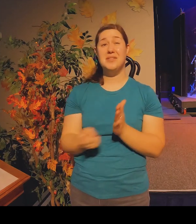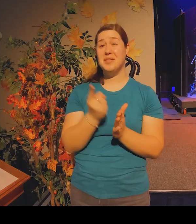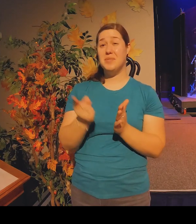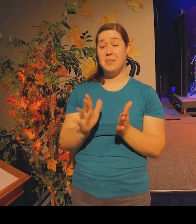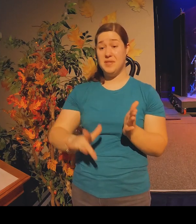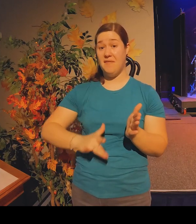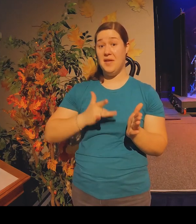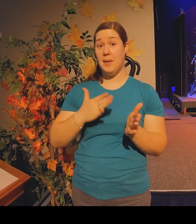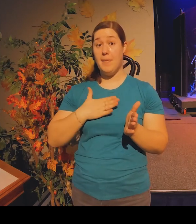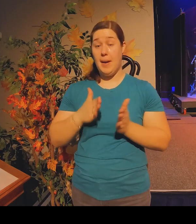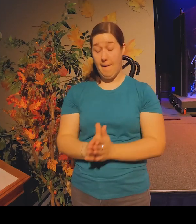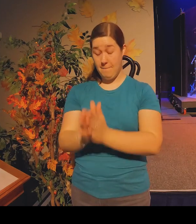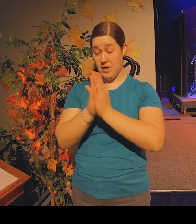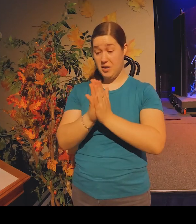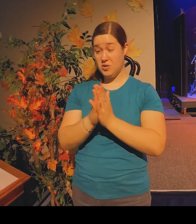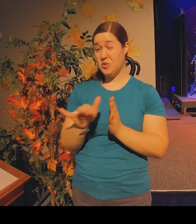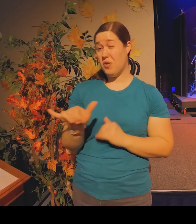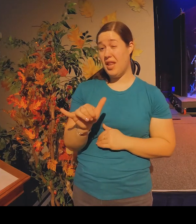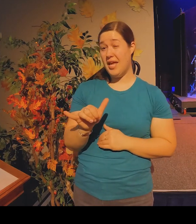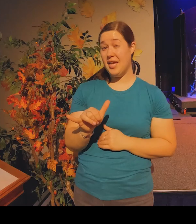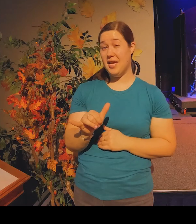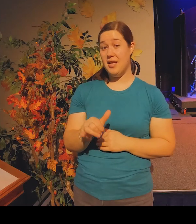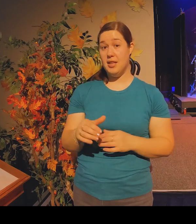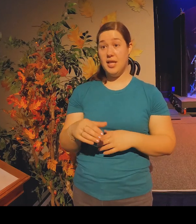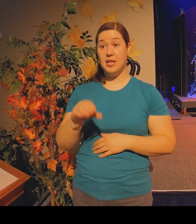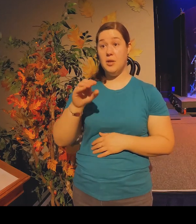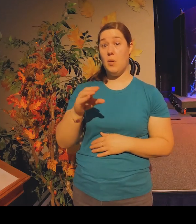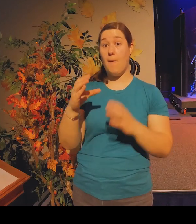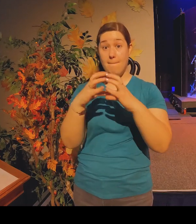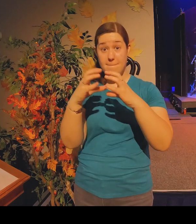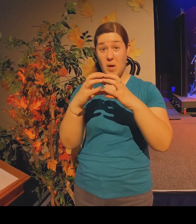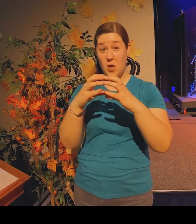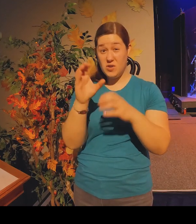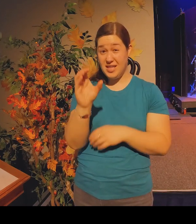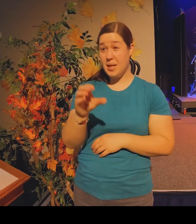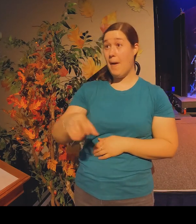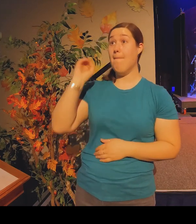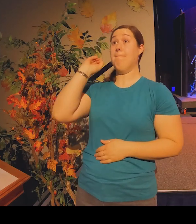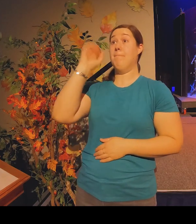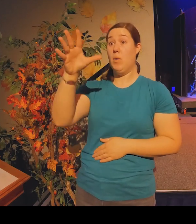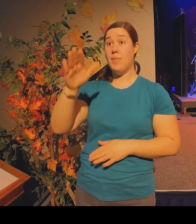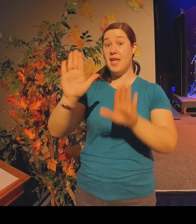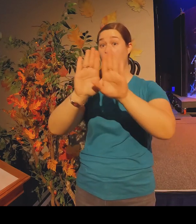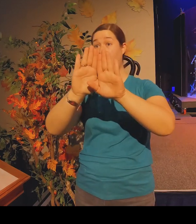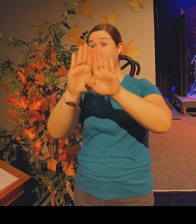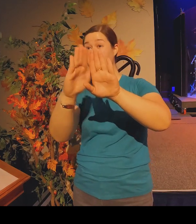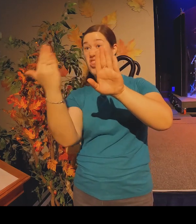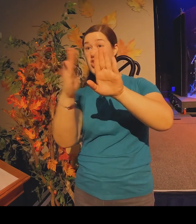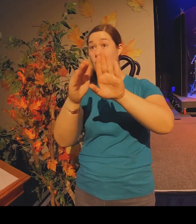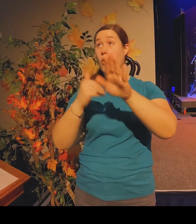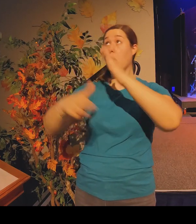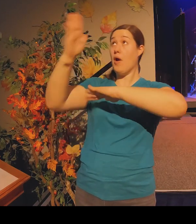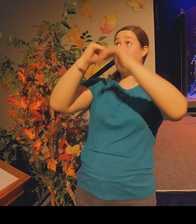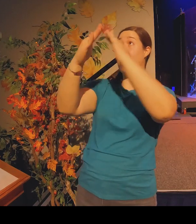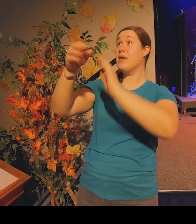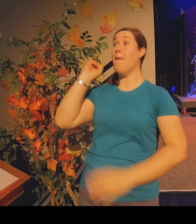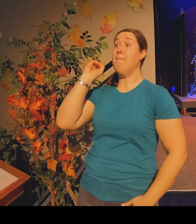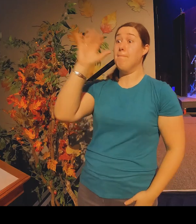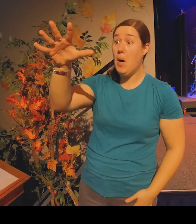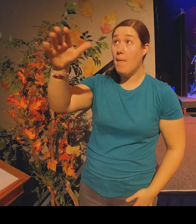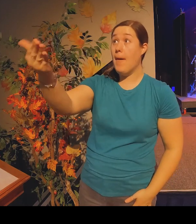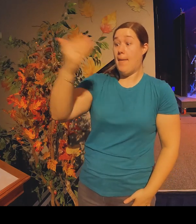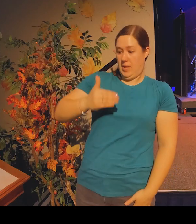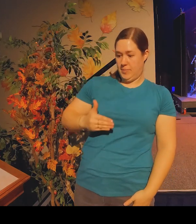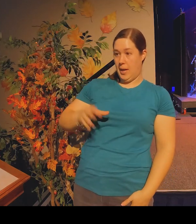Bow, bow, and they're bouncing back. And maybe you've done the same thing. Maybe you've prayed for a promotion and you didn't get it. Maybe you've prayed